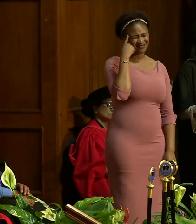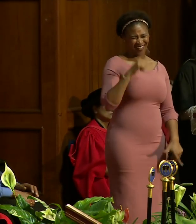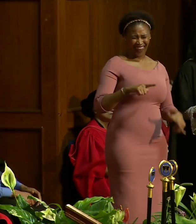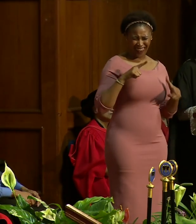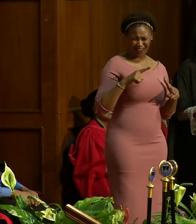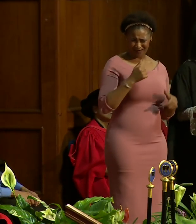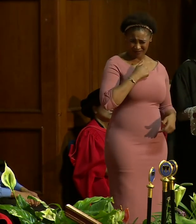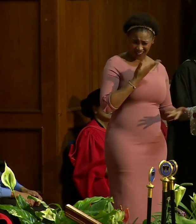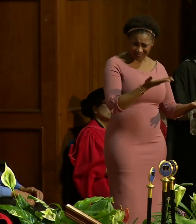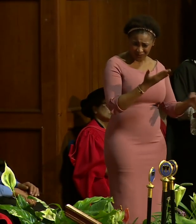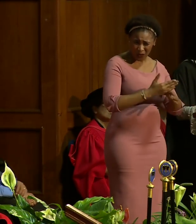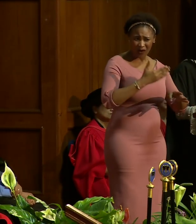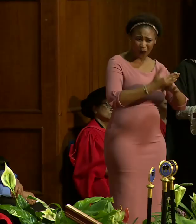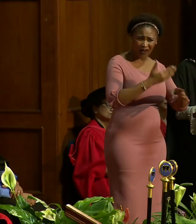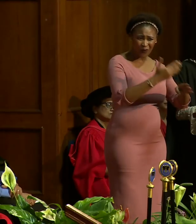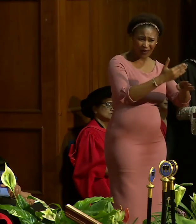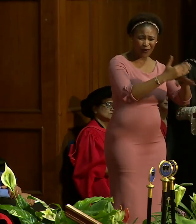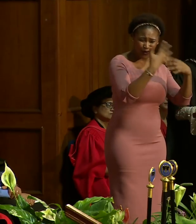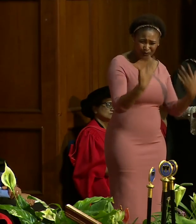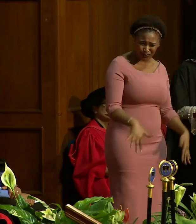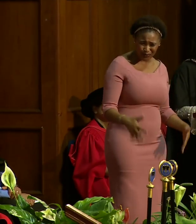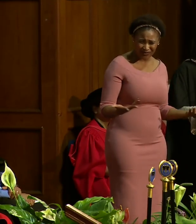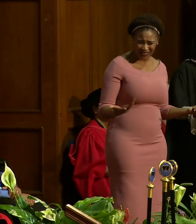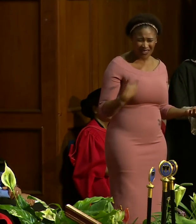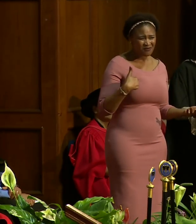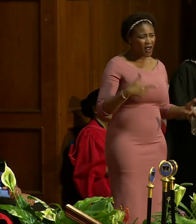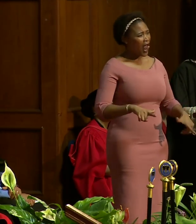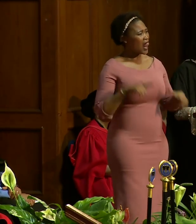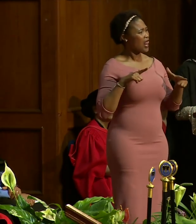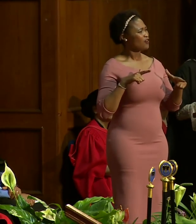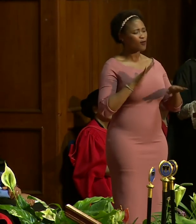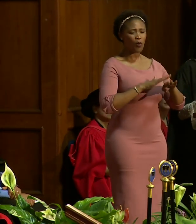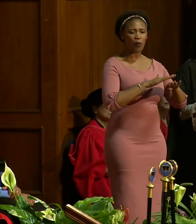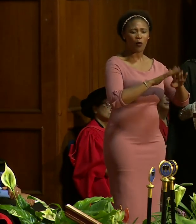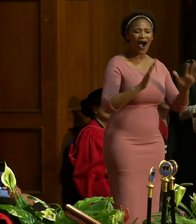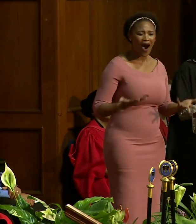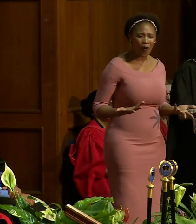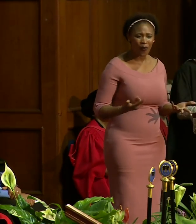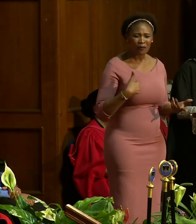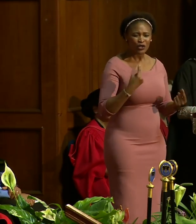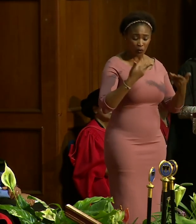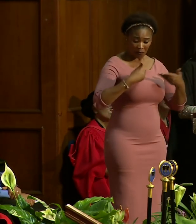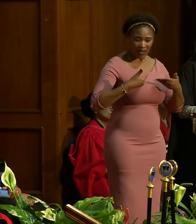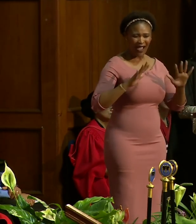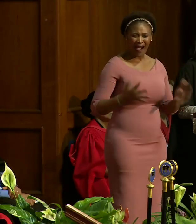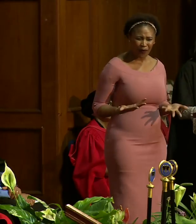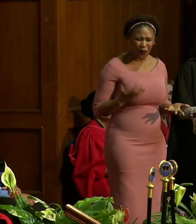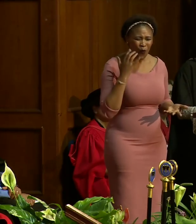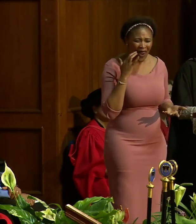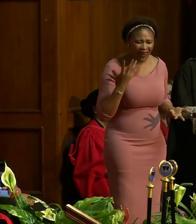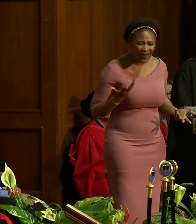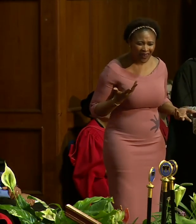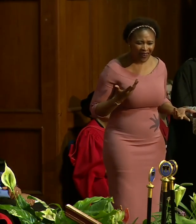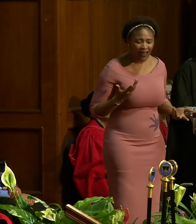whole life about working systems? When do I begin to live more intentionally? When do I do me? And the